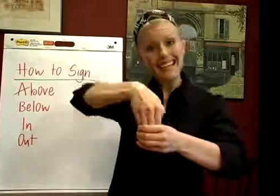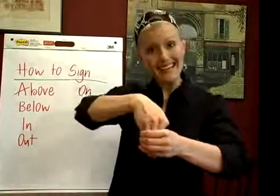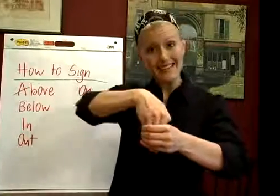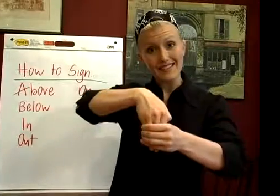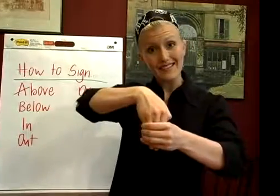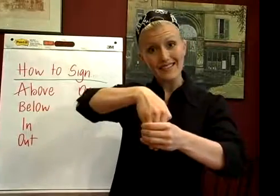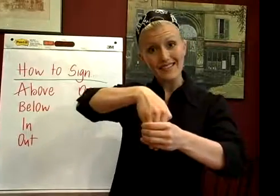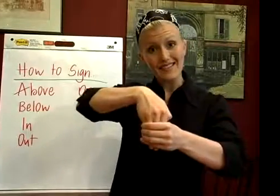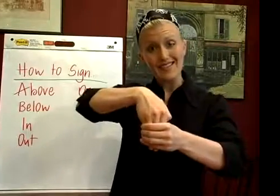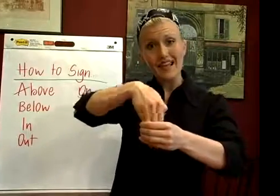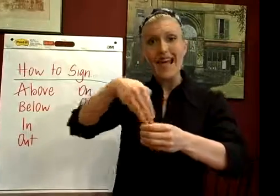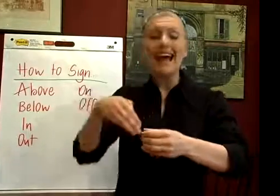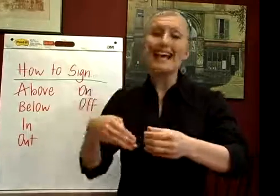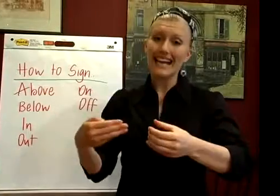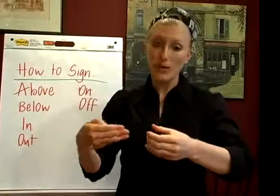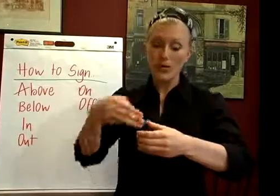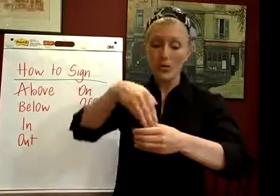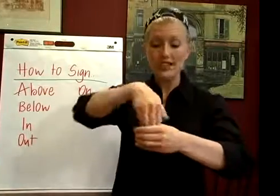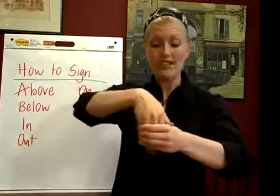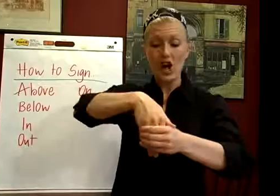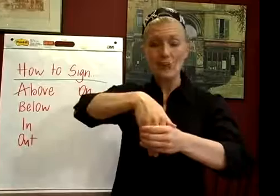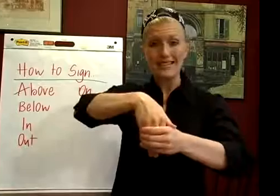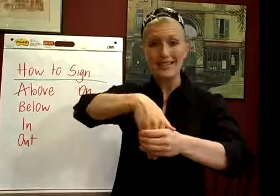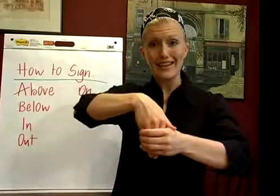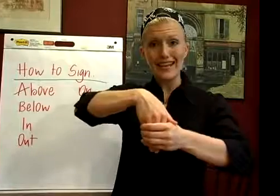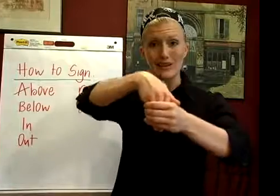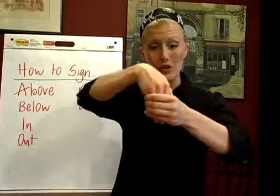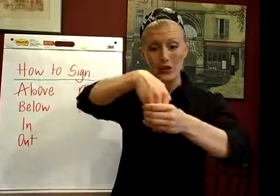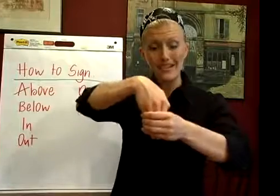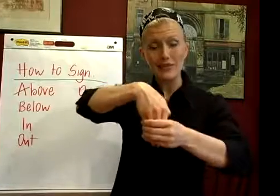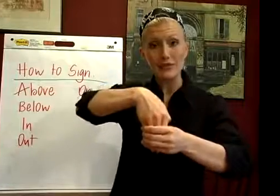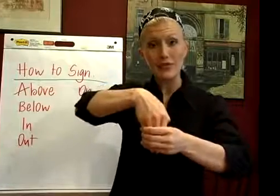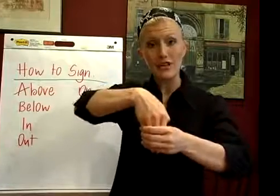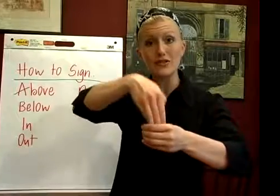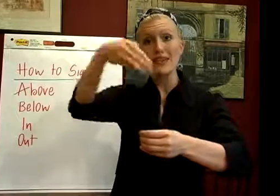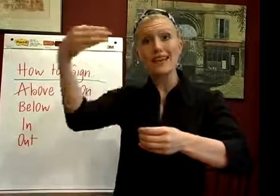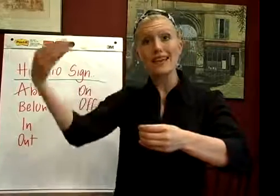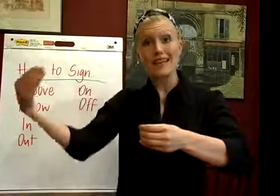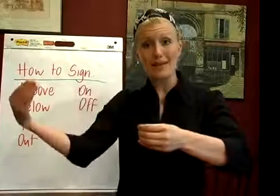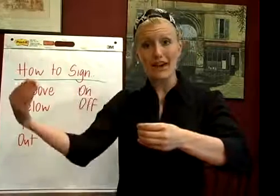In. And out, of course, is the opposite of in, so you're going to take those 4 fingers and take them